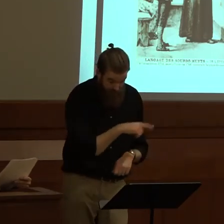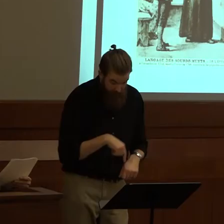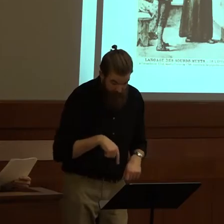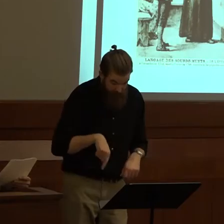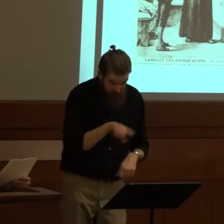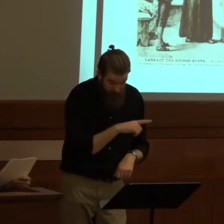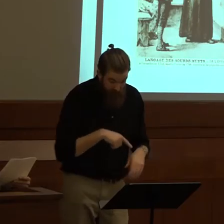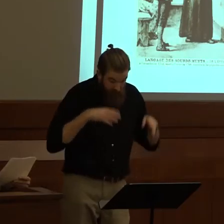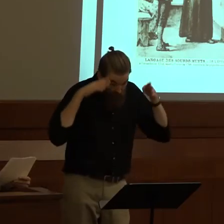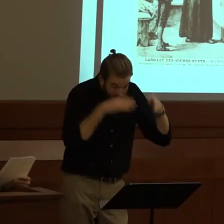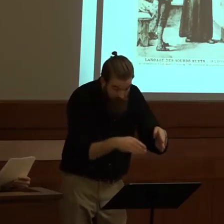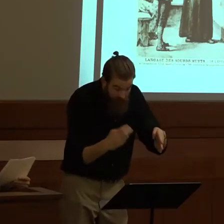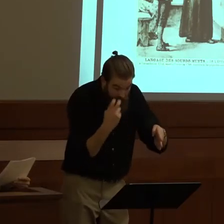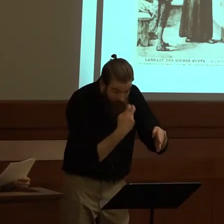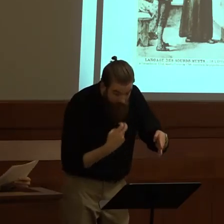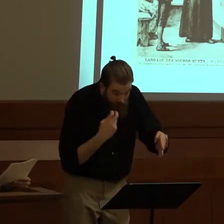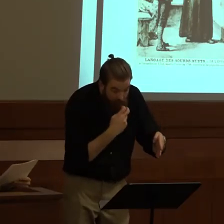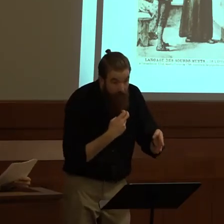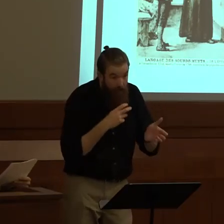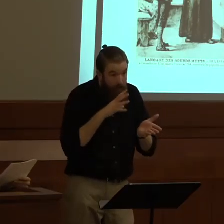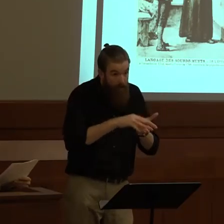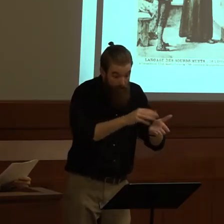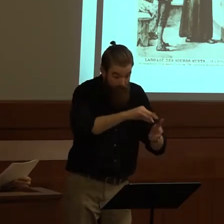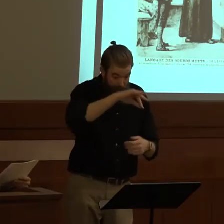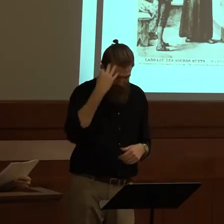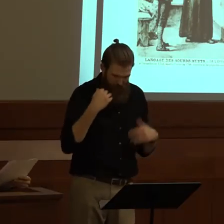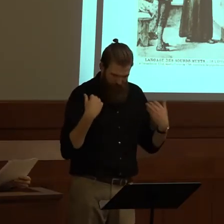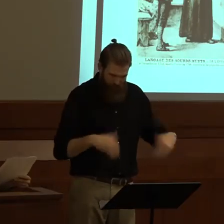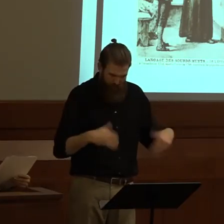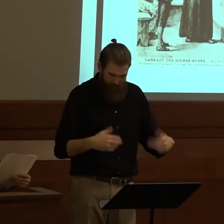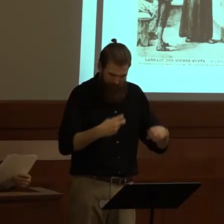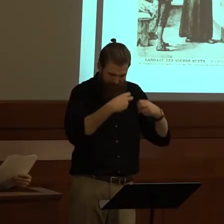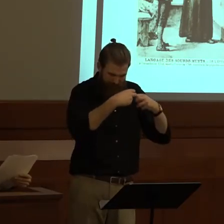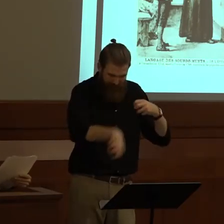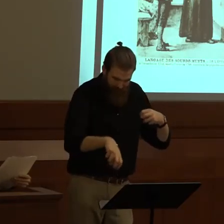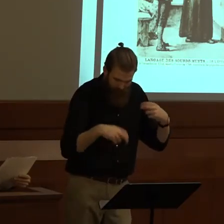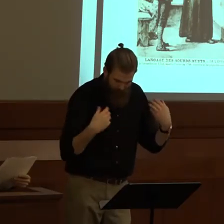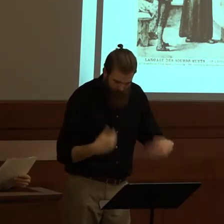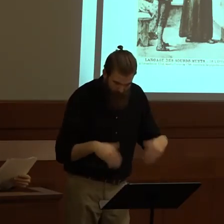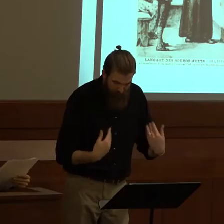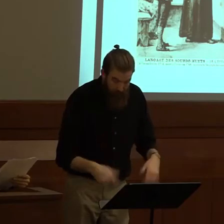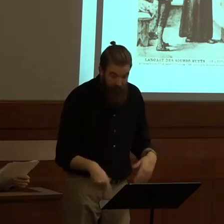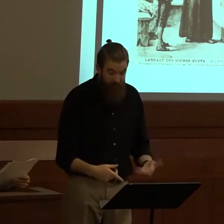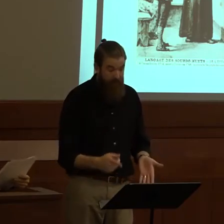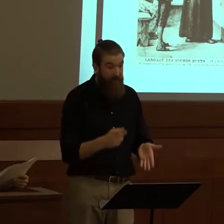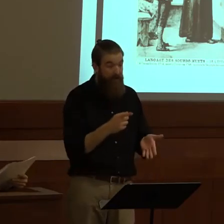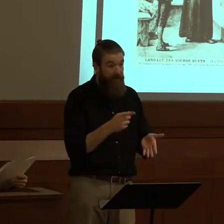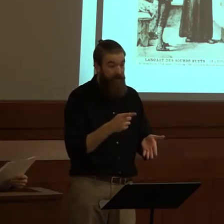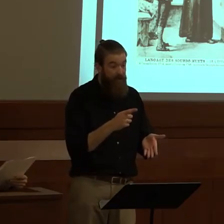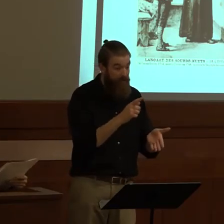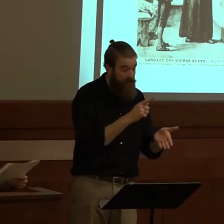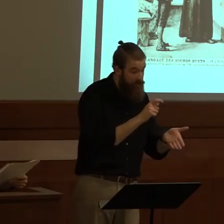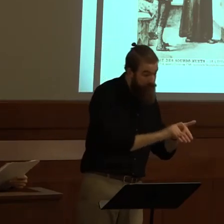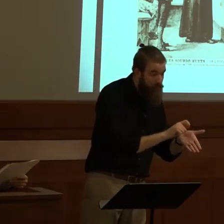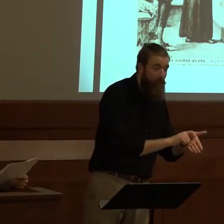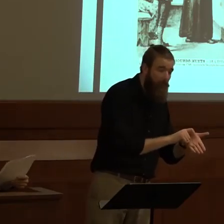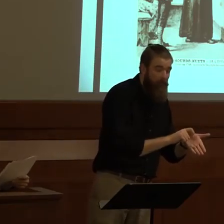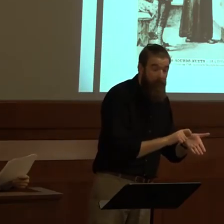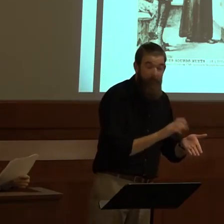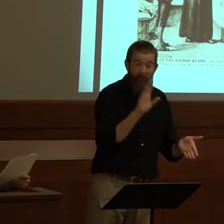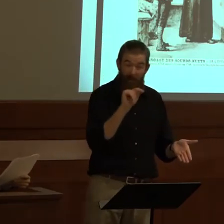lips and tongue. This took complete and often forced focus and training